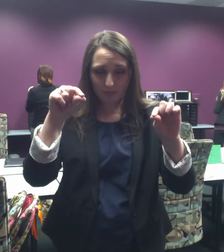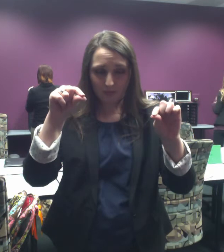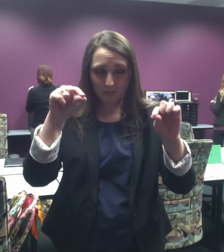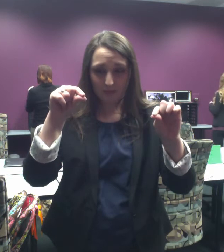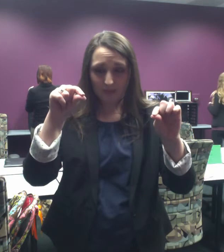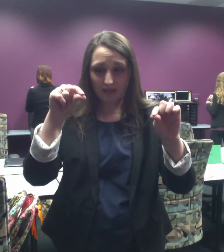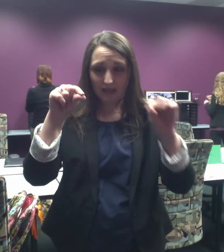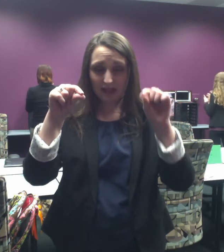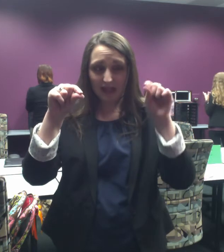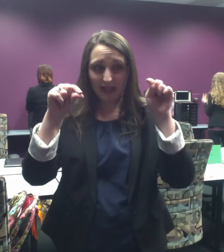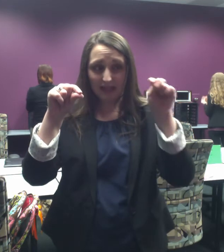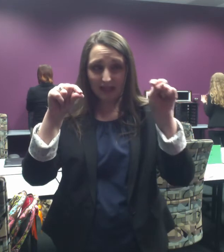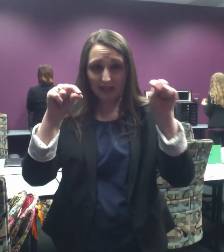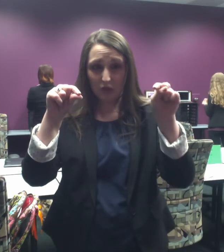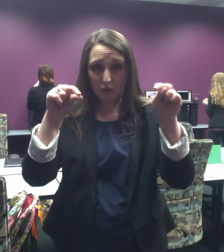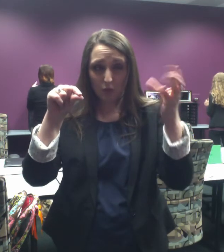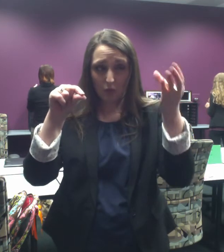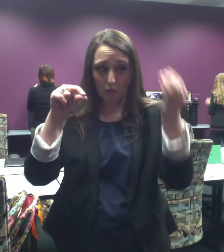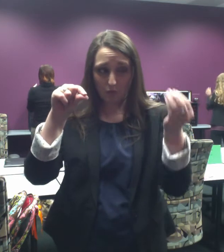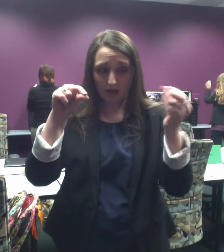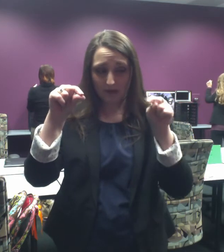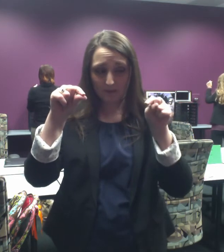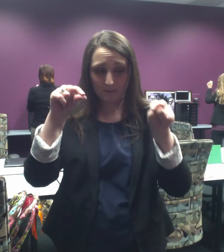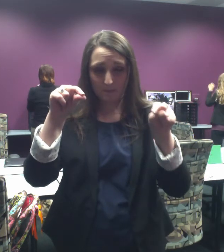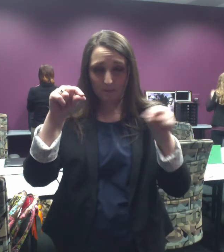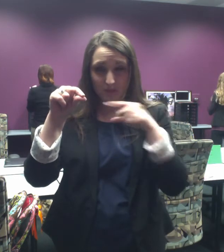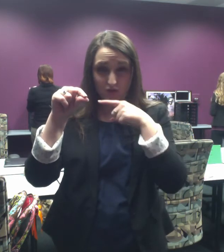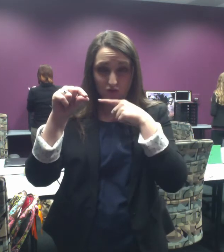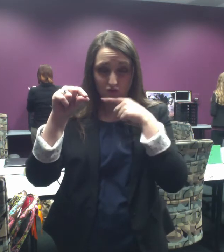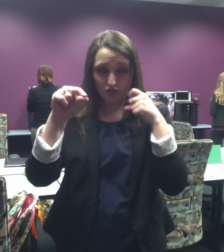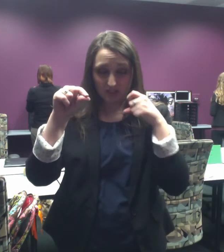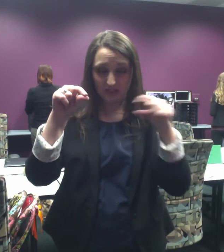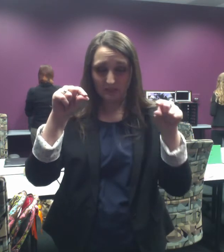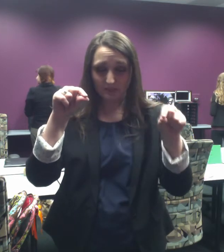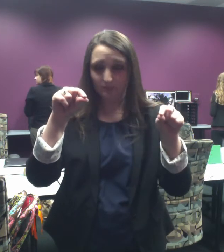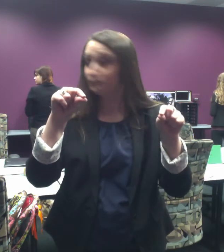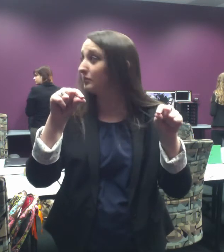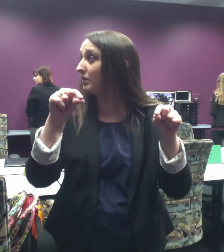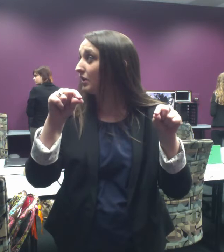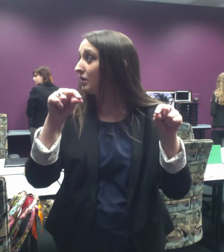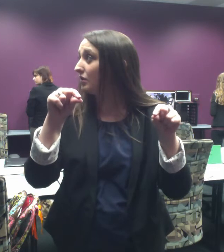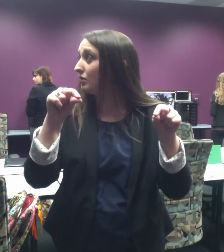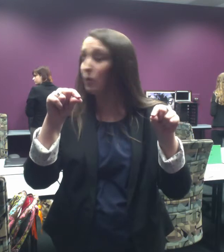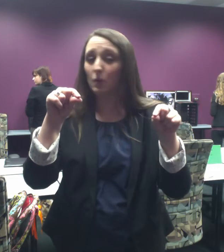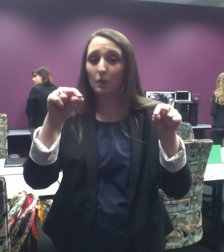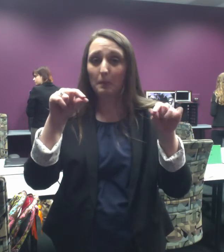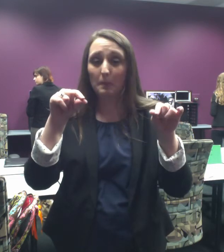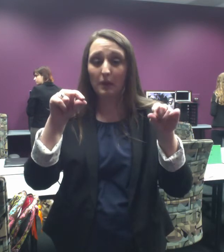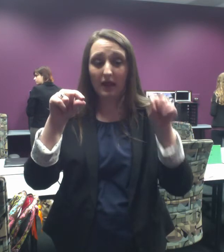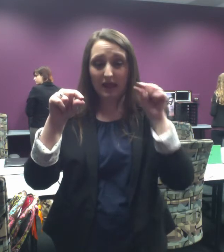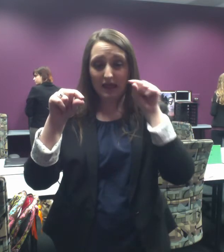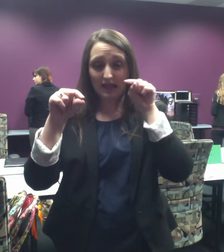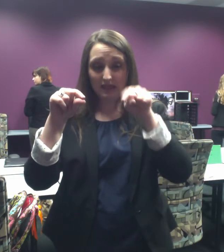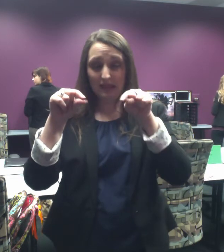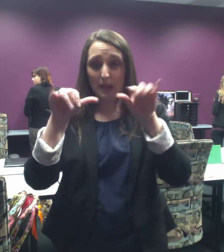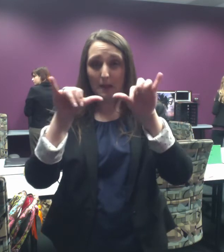readings. Then you do a little formula, which is really easy, I'll show you in just a bit, and you come up with the relative humidity, or actually what the